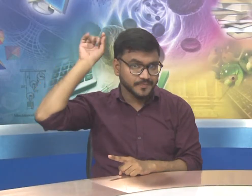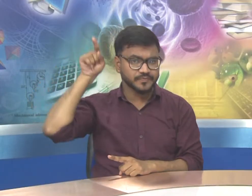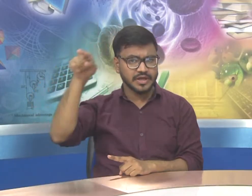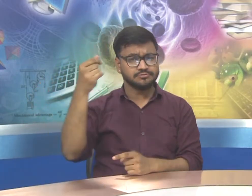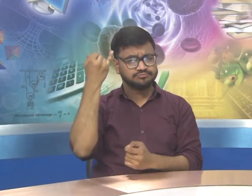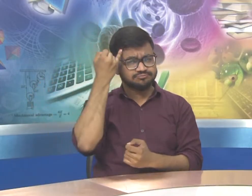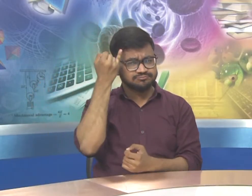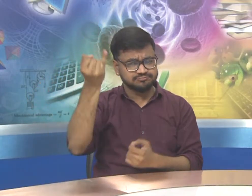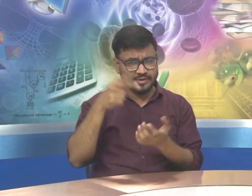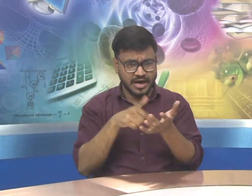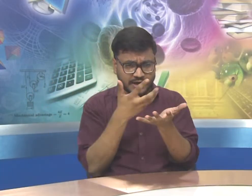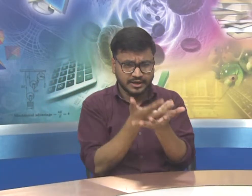Maharishi Kananand,